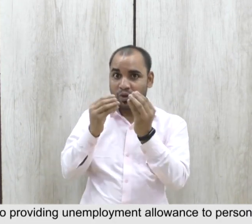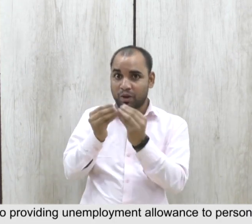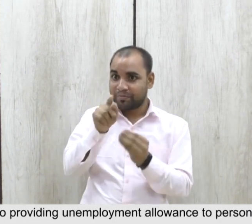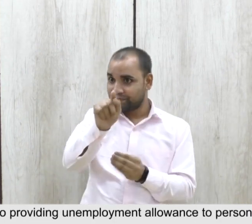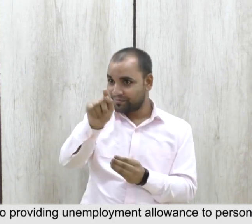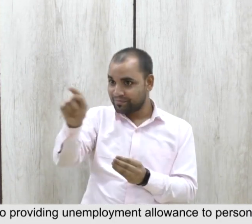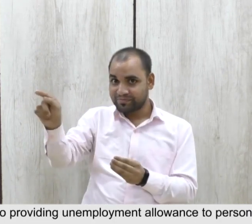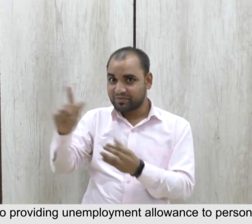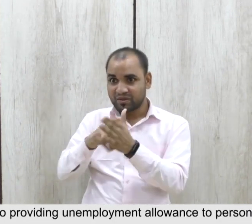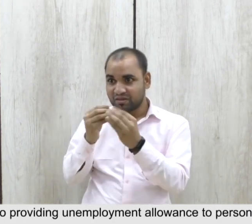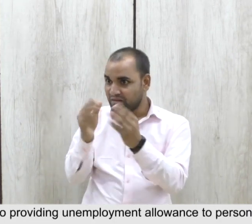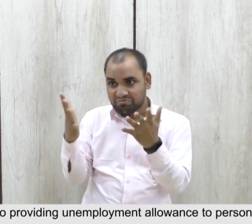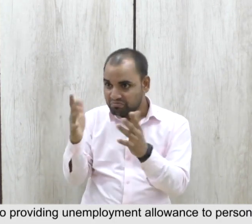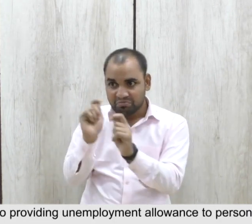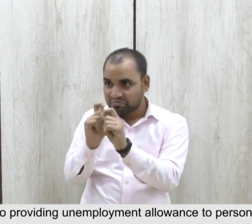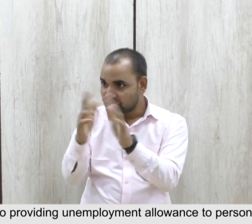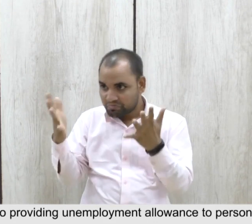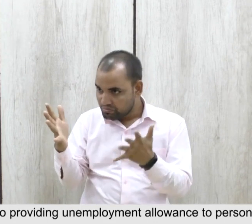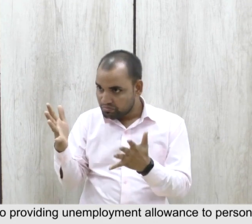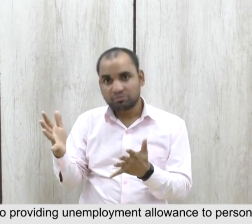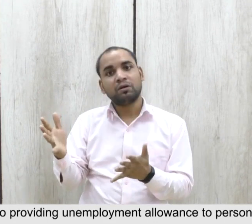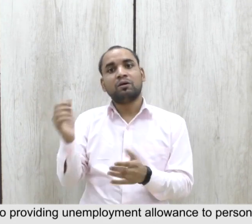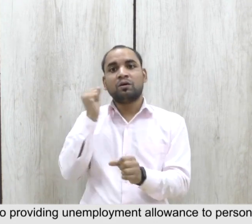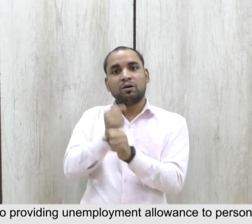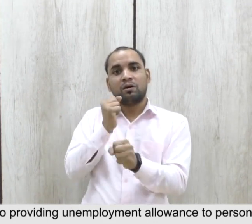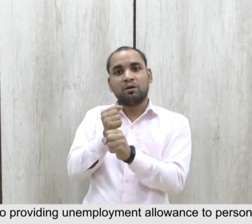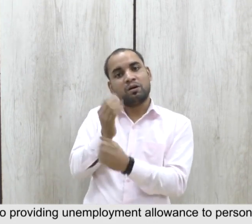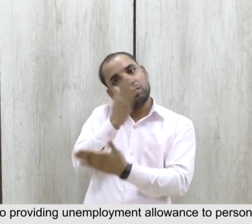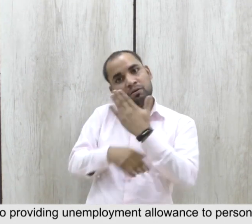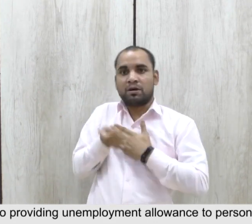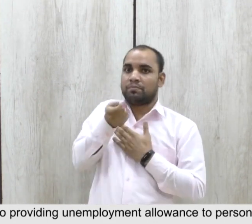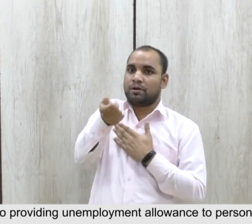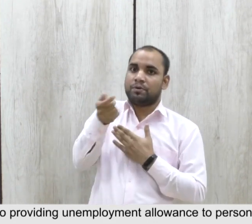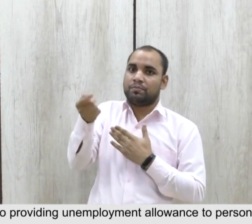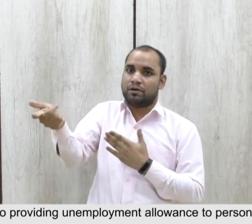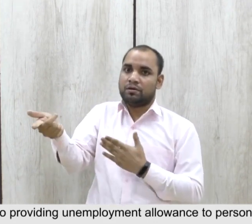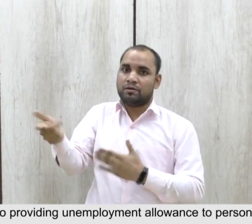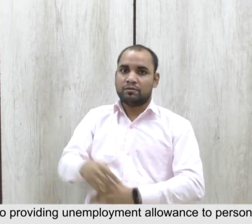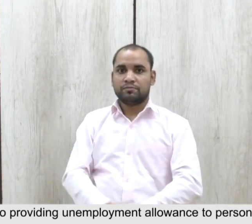also providing unemployment allowance to persons with disabilities.